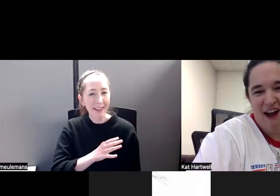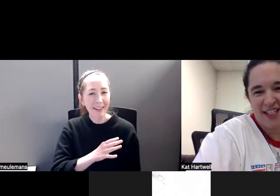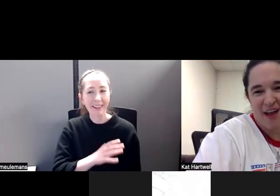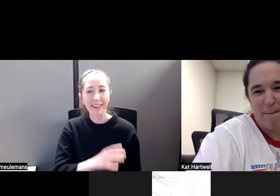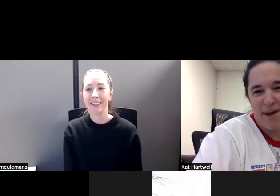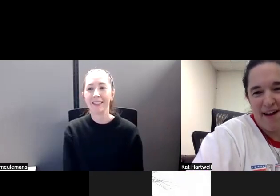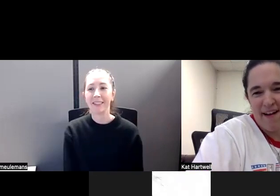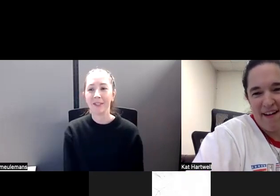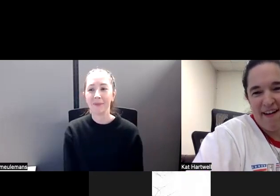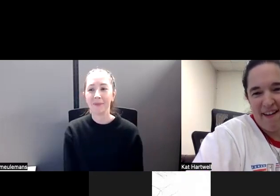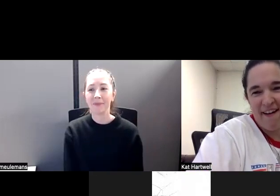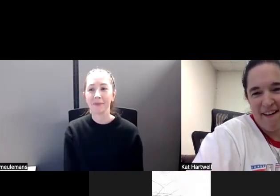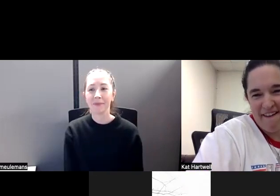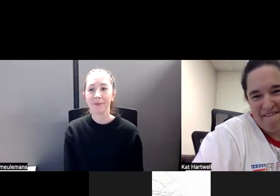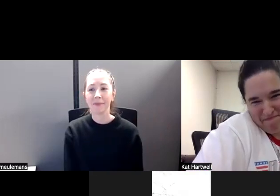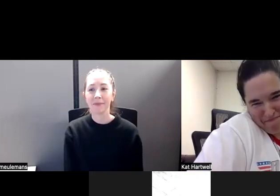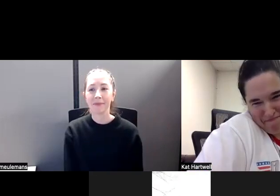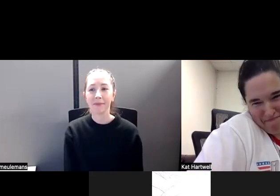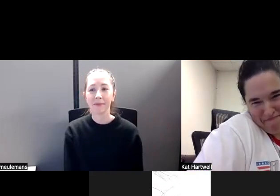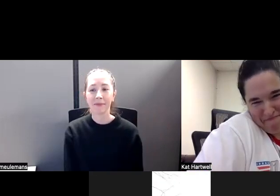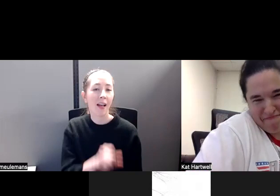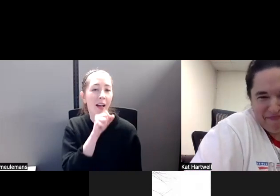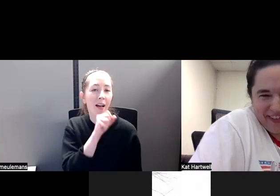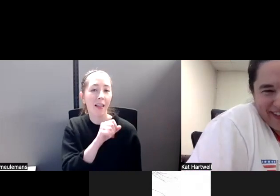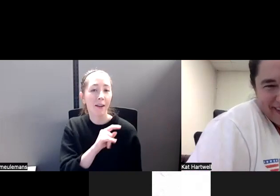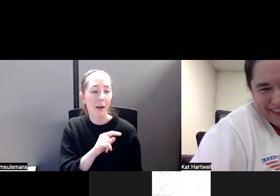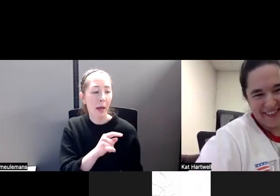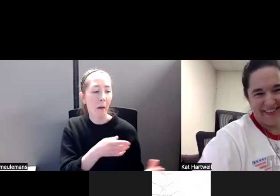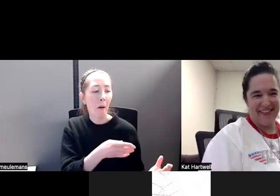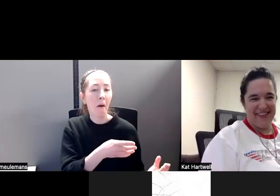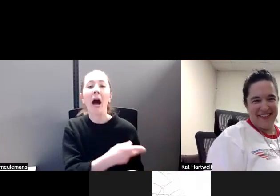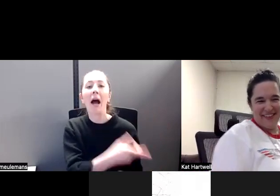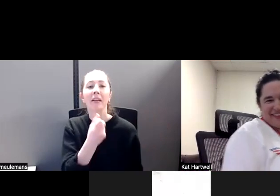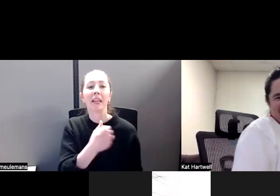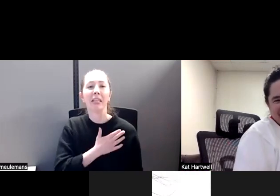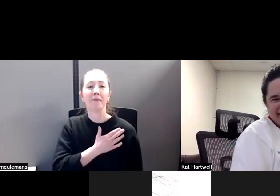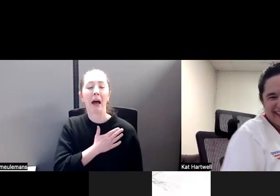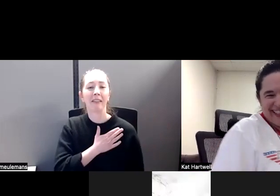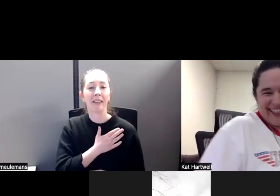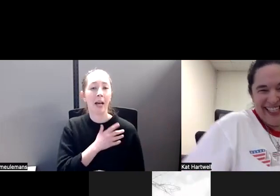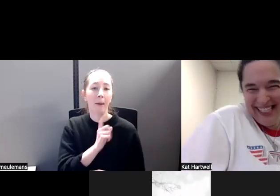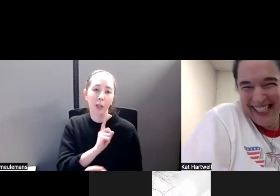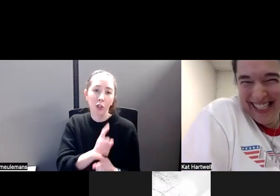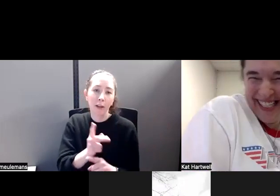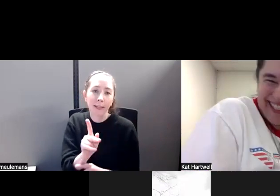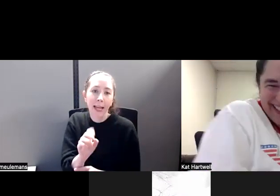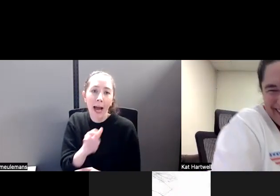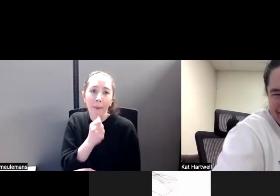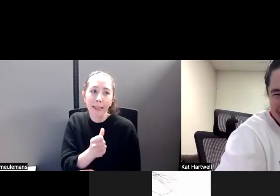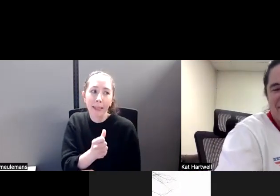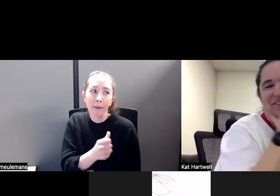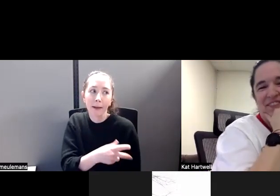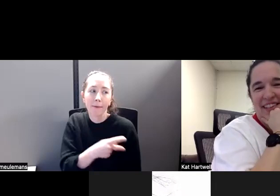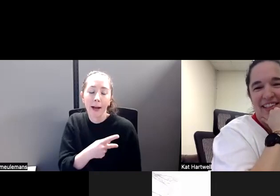Nice. That's cool. I loved it. I loved it. I was like, I'm taking that. That's mine. I should have given it to Kat. I didn't.